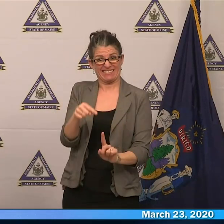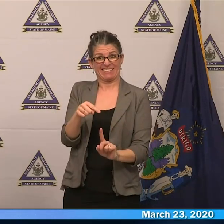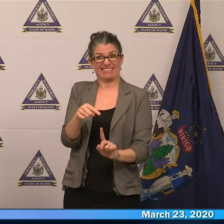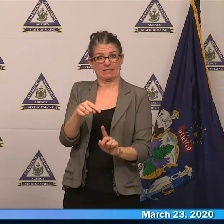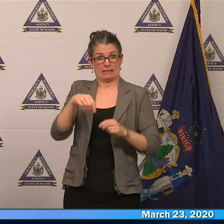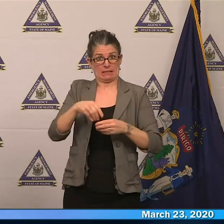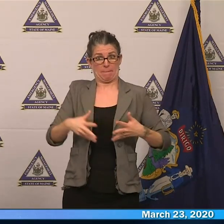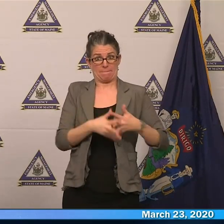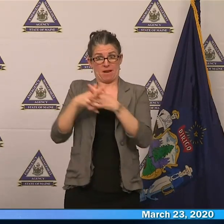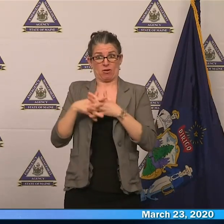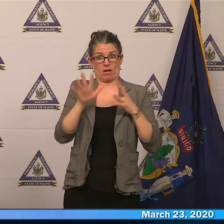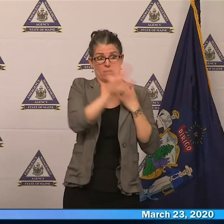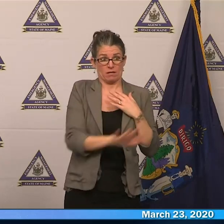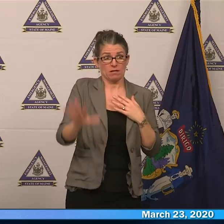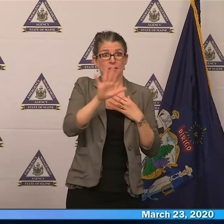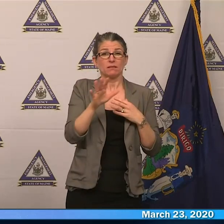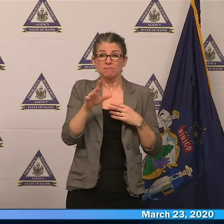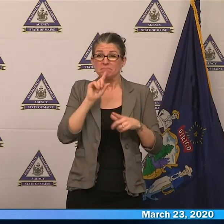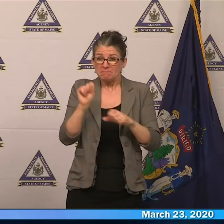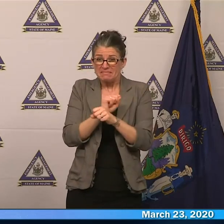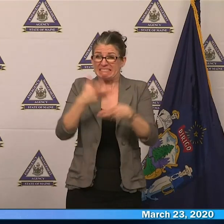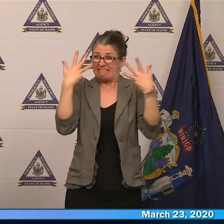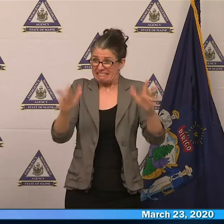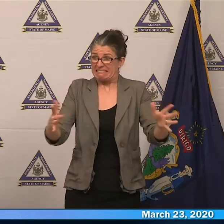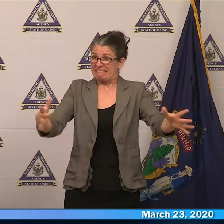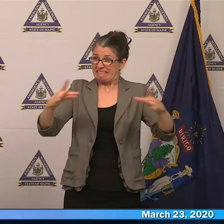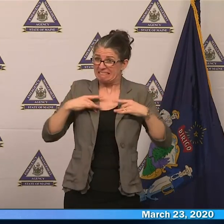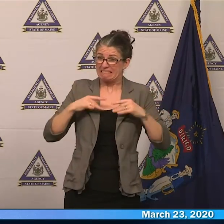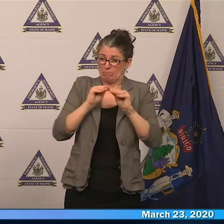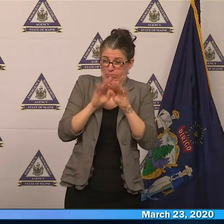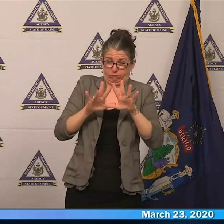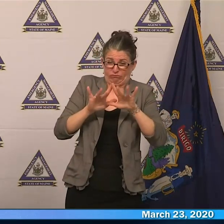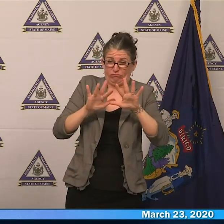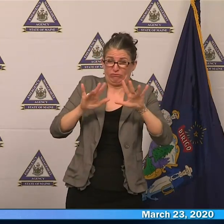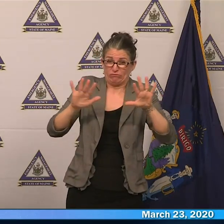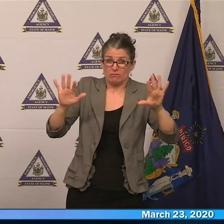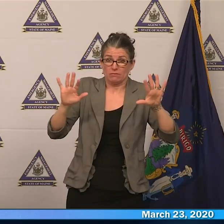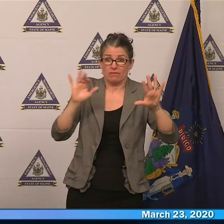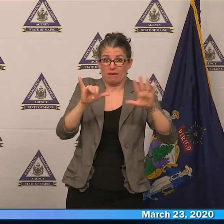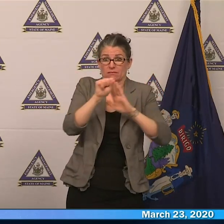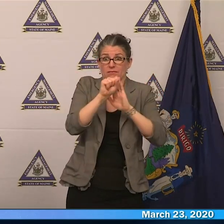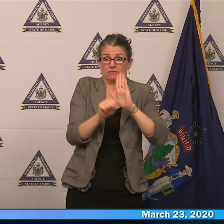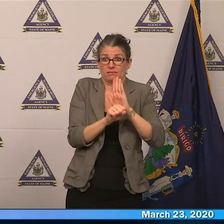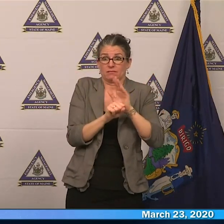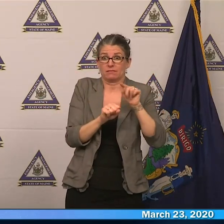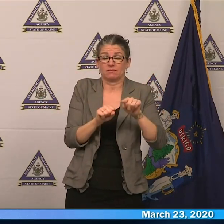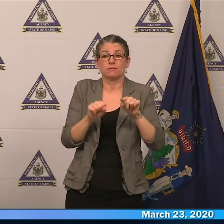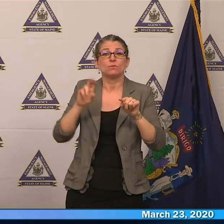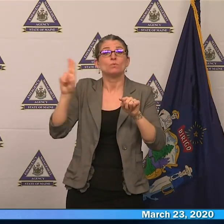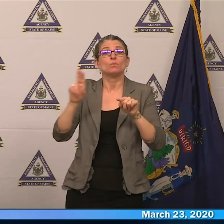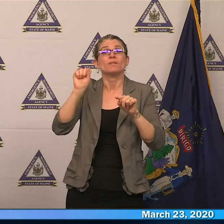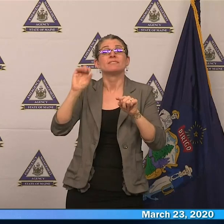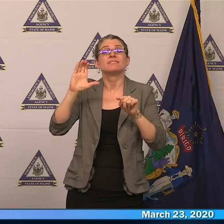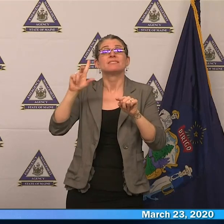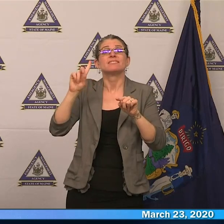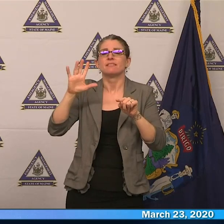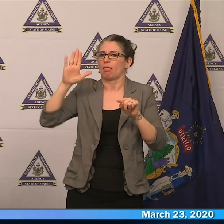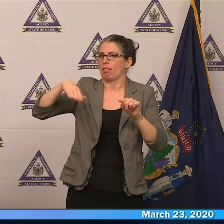COVID-19? At this time right now, there is no official recommendation from the US